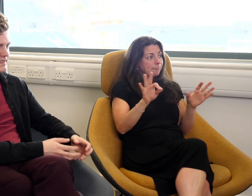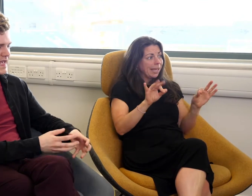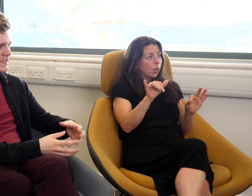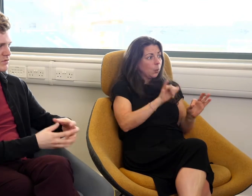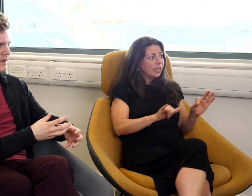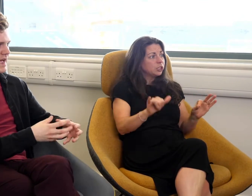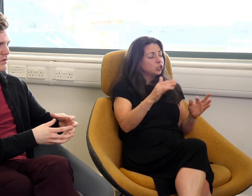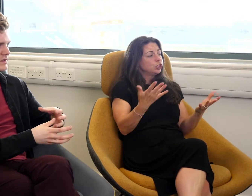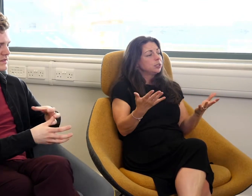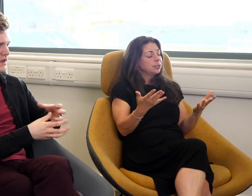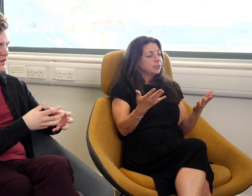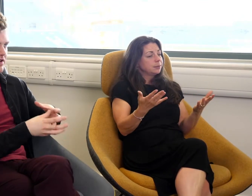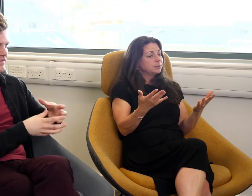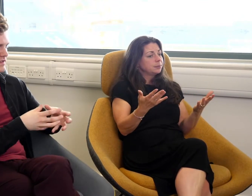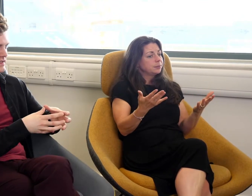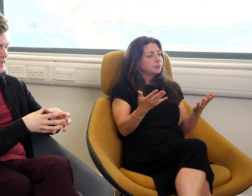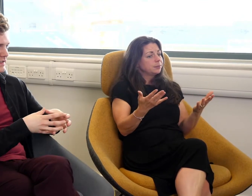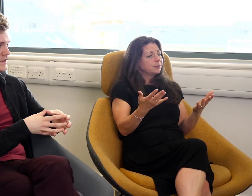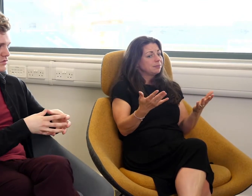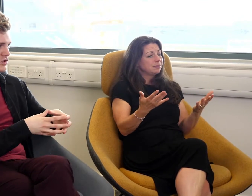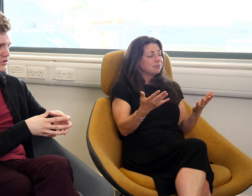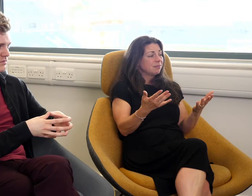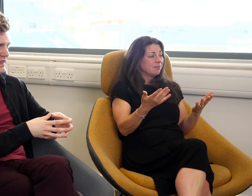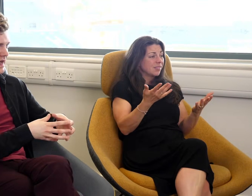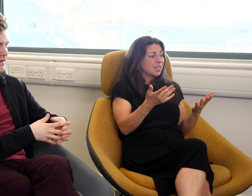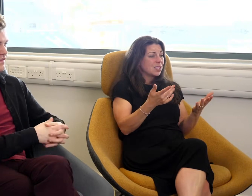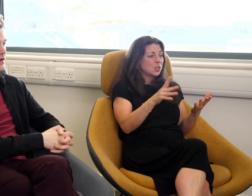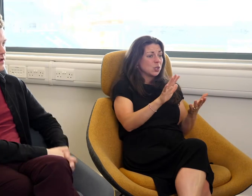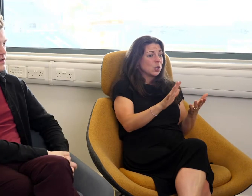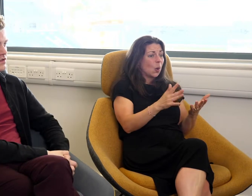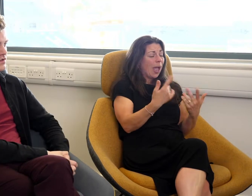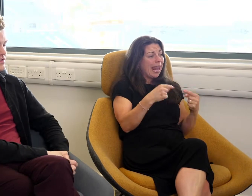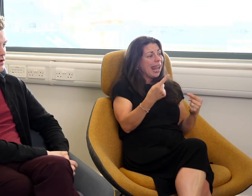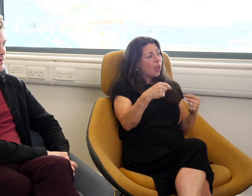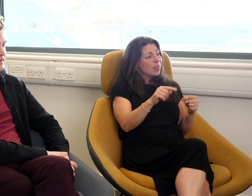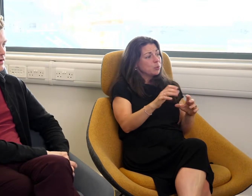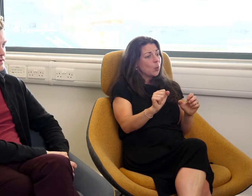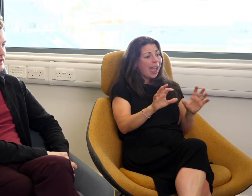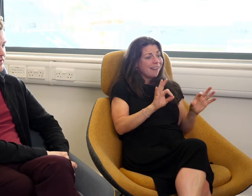into account the kind of preferences that individual children might have. So there's a long way to go in delivering that.